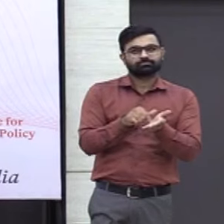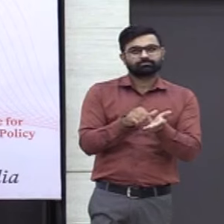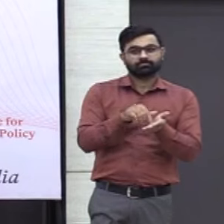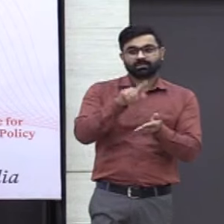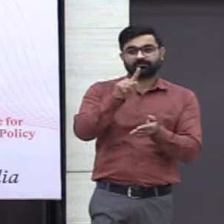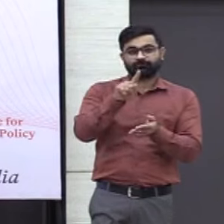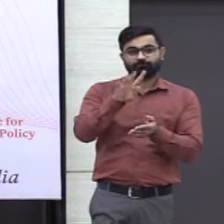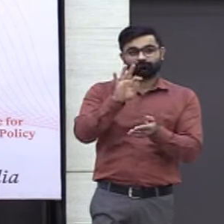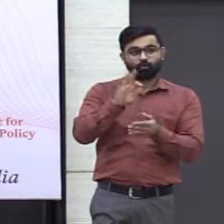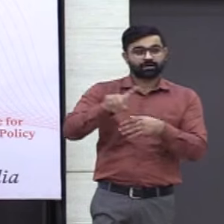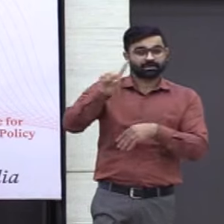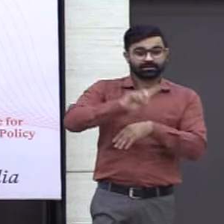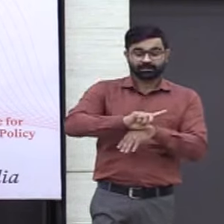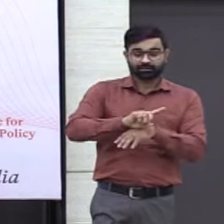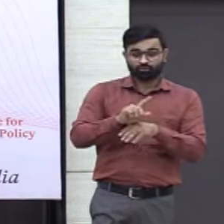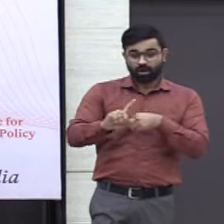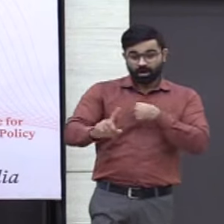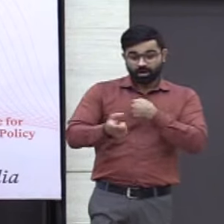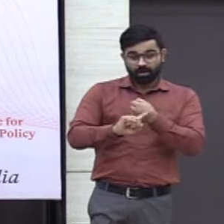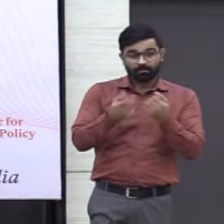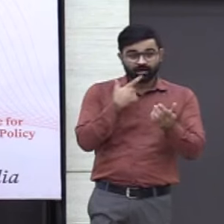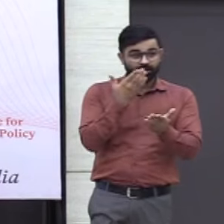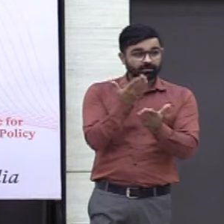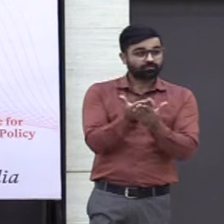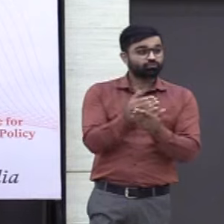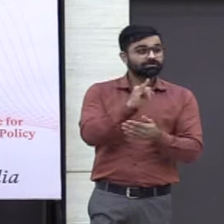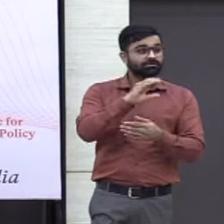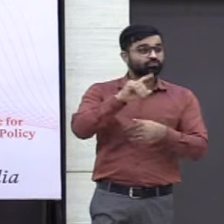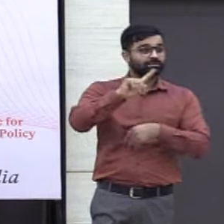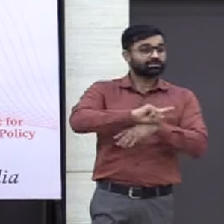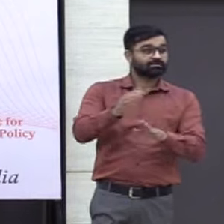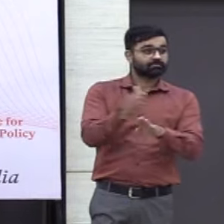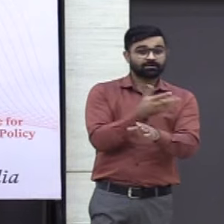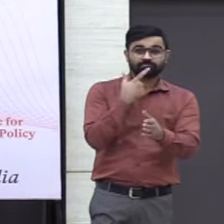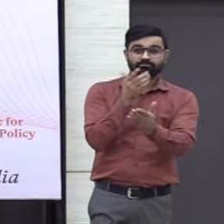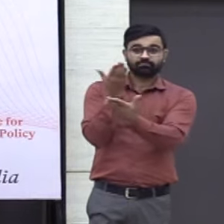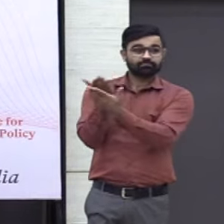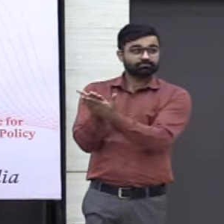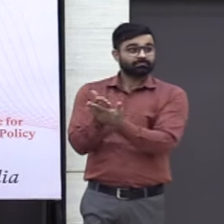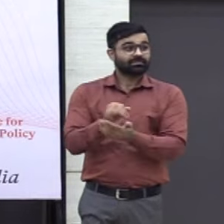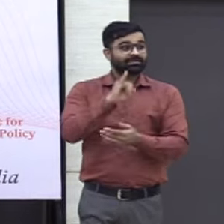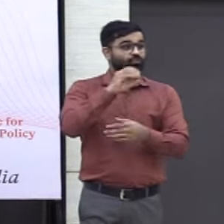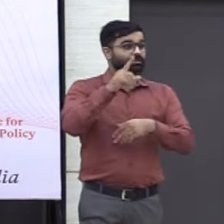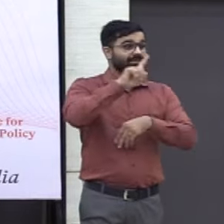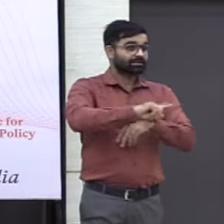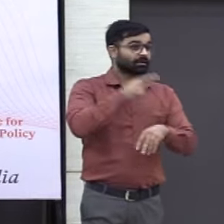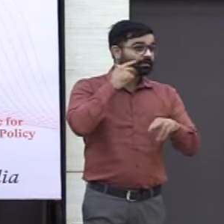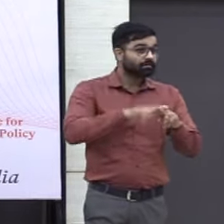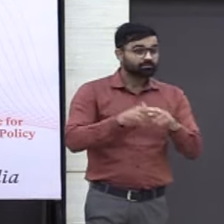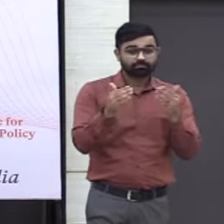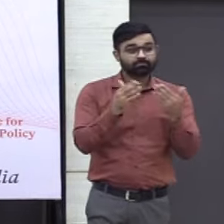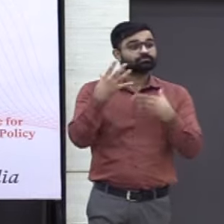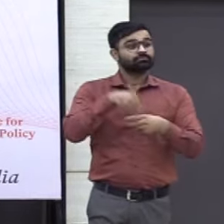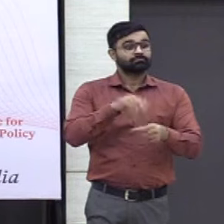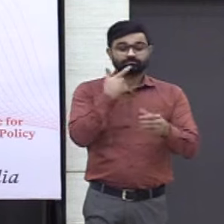40 days in the case the charge sheet is to be filed within 60 days, and 60 days in case the charge sheet is